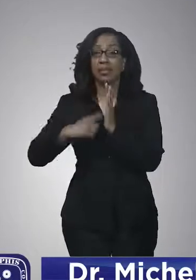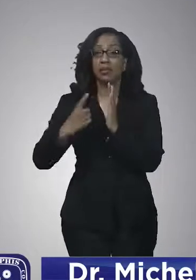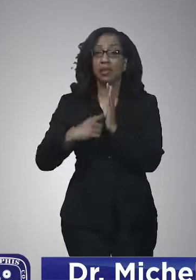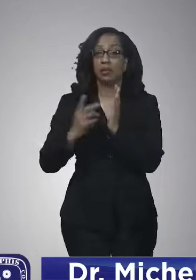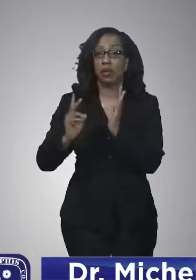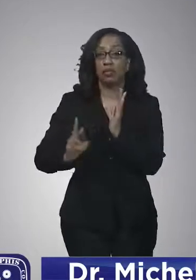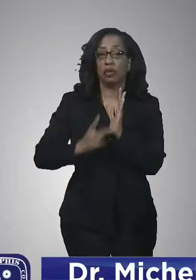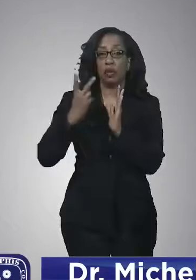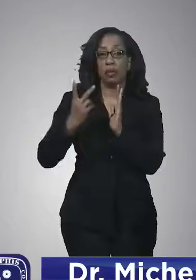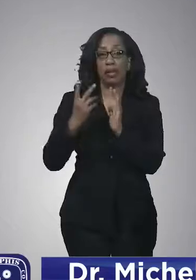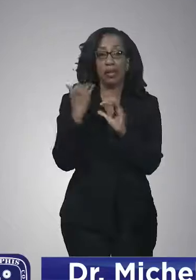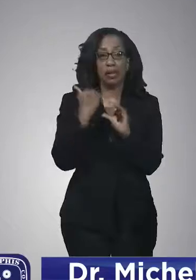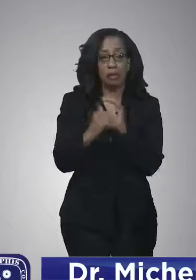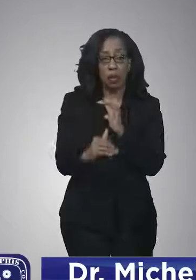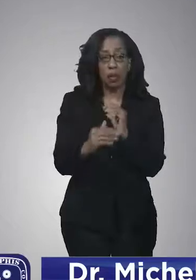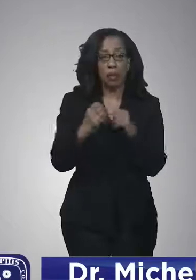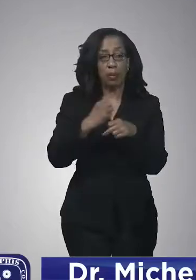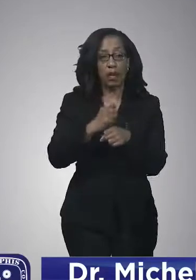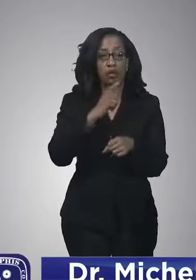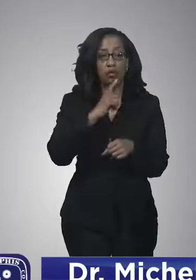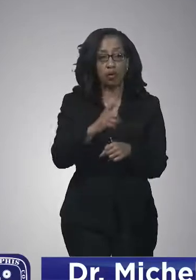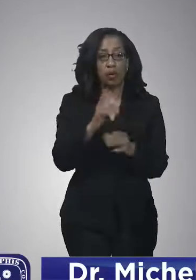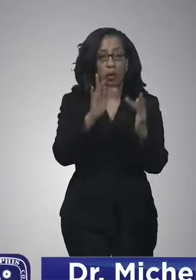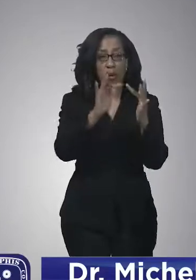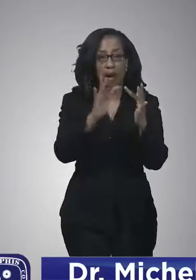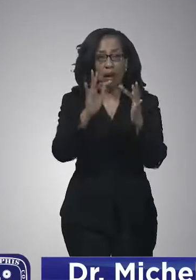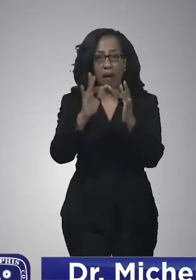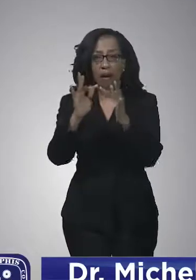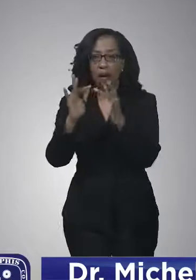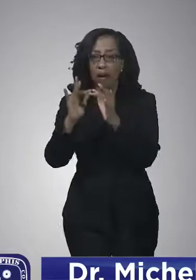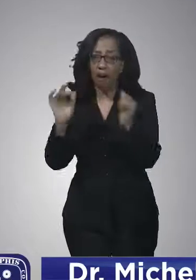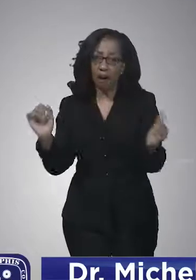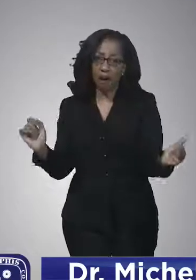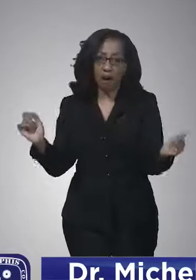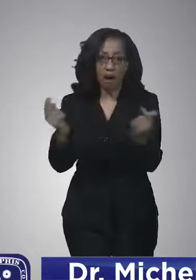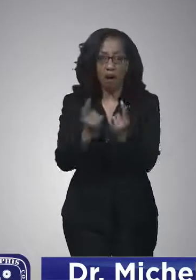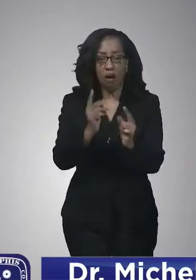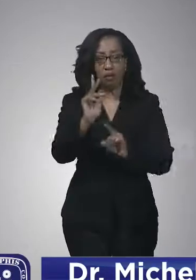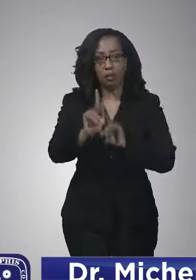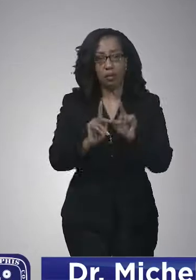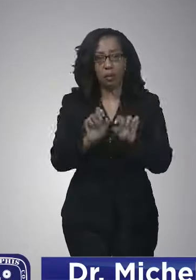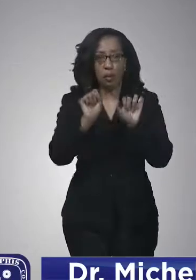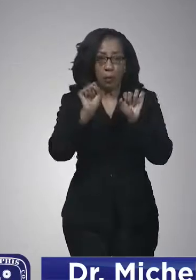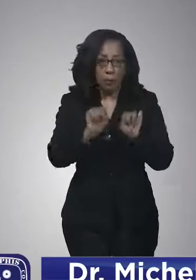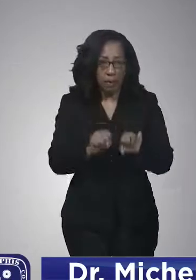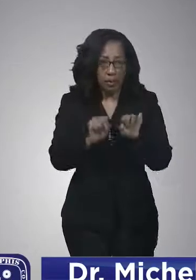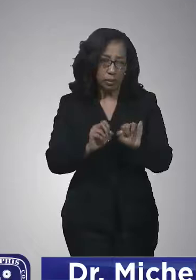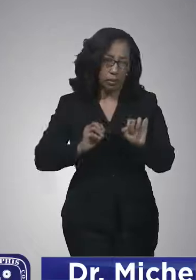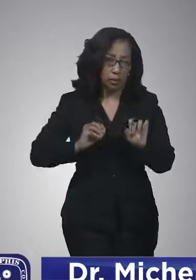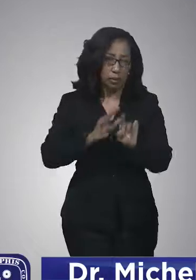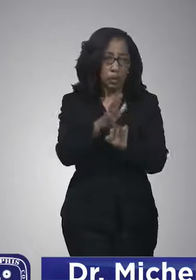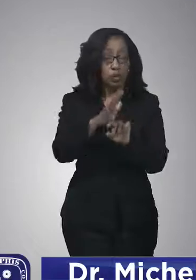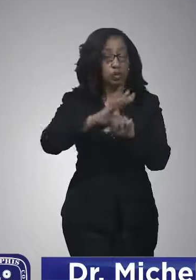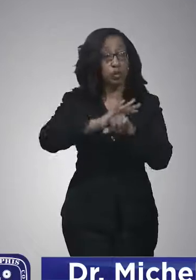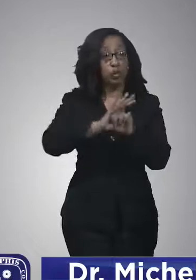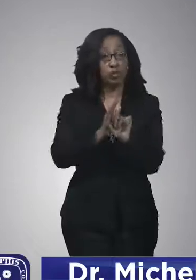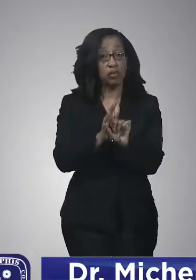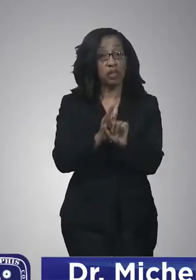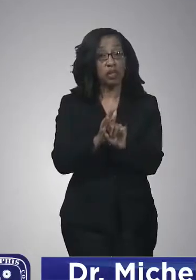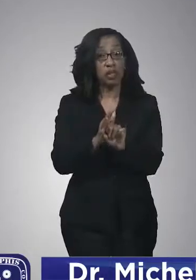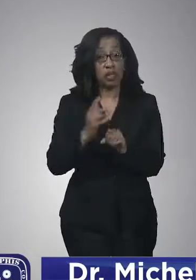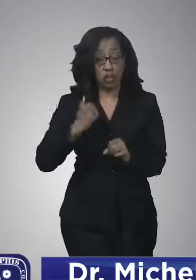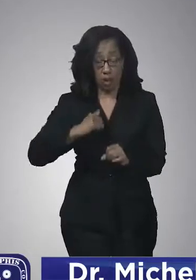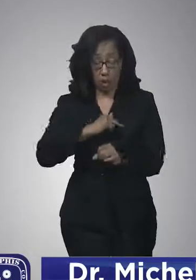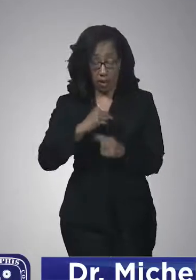make sure that we are contacting every single person who may have had an exposure. So we have our own